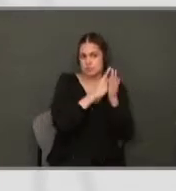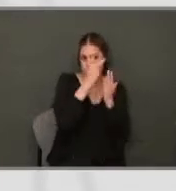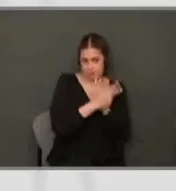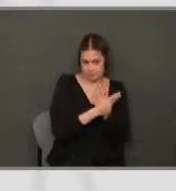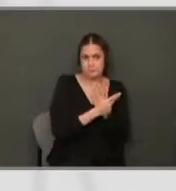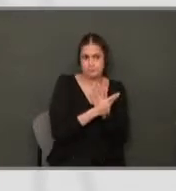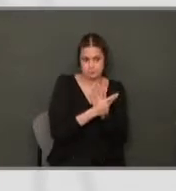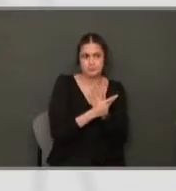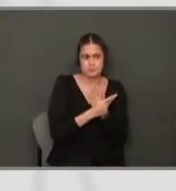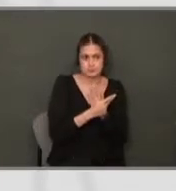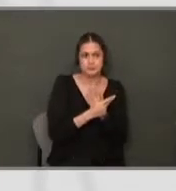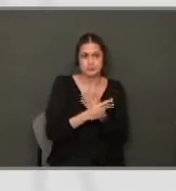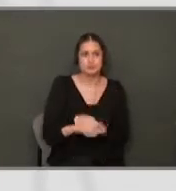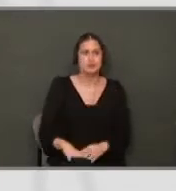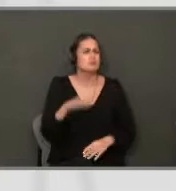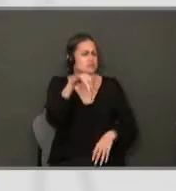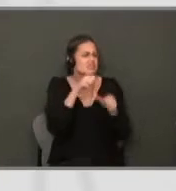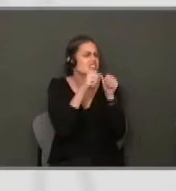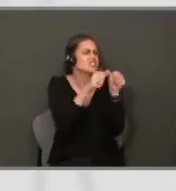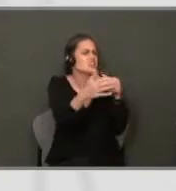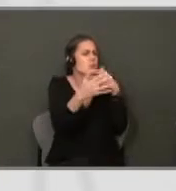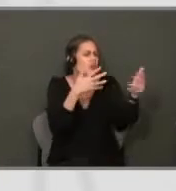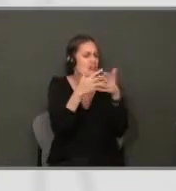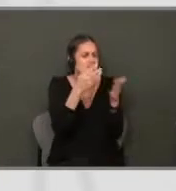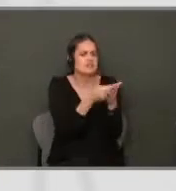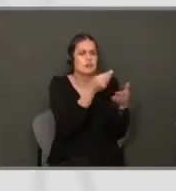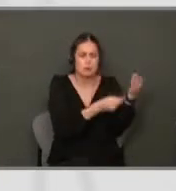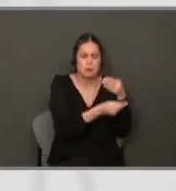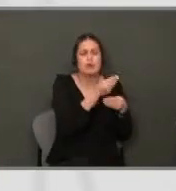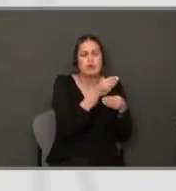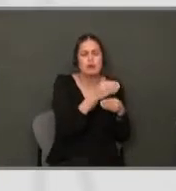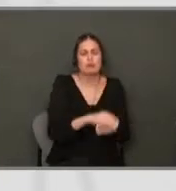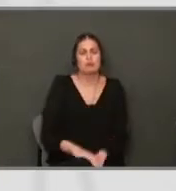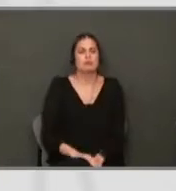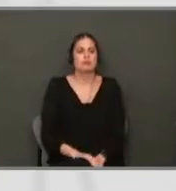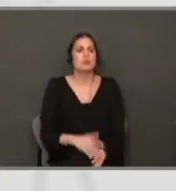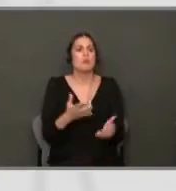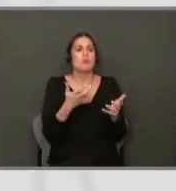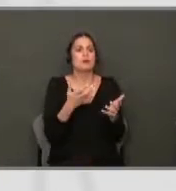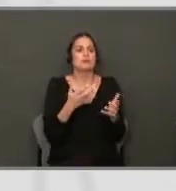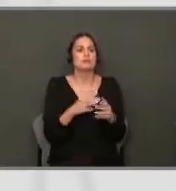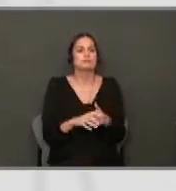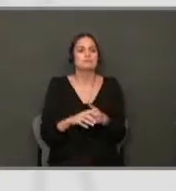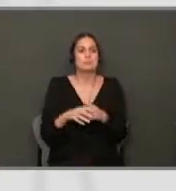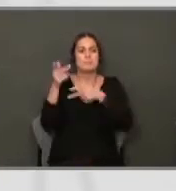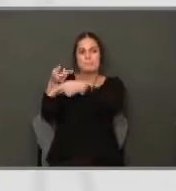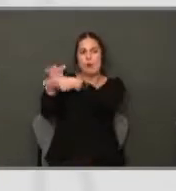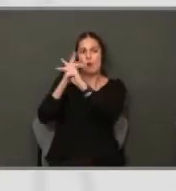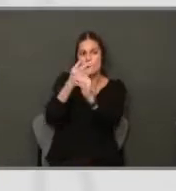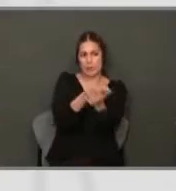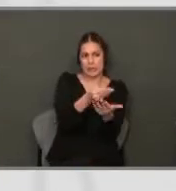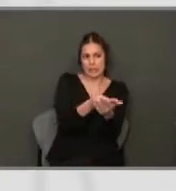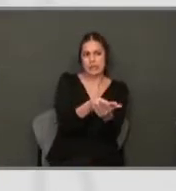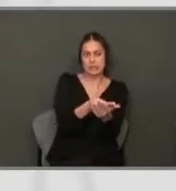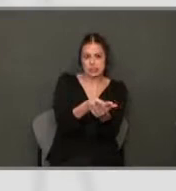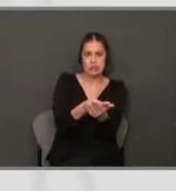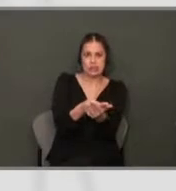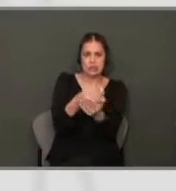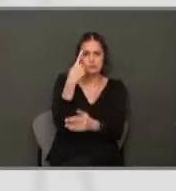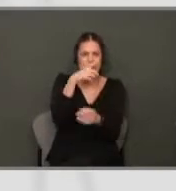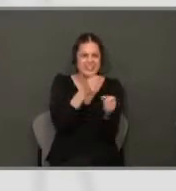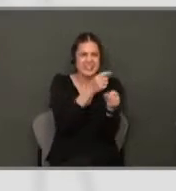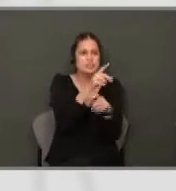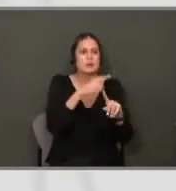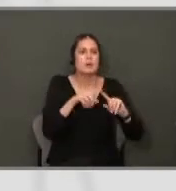that program was going to continue regardless, and we were intending on issuing debt next year to do that. But we've